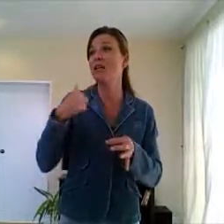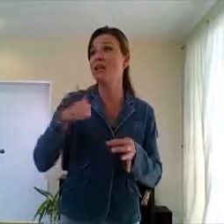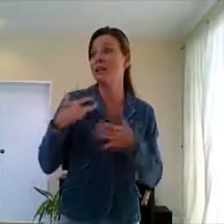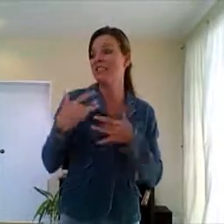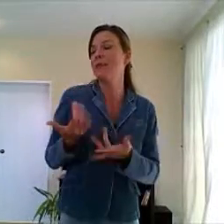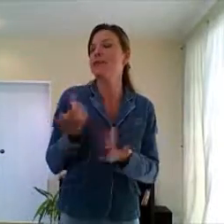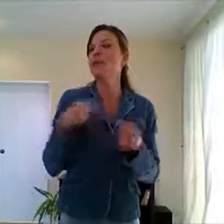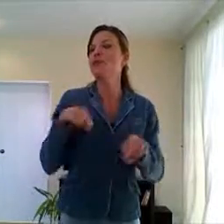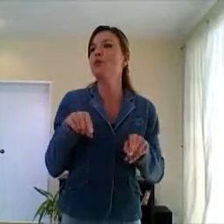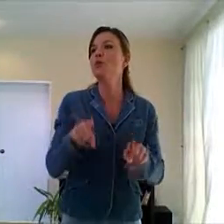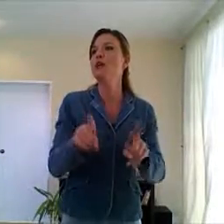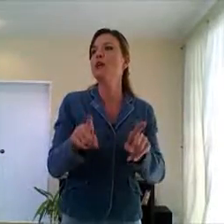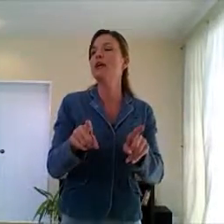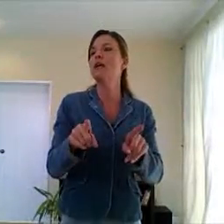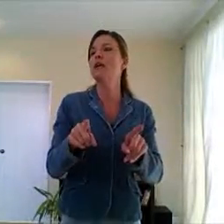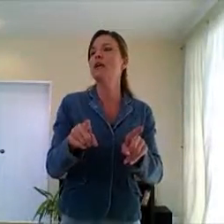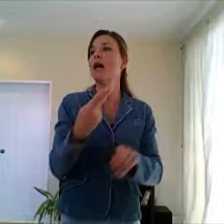what did your teachers do the day before the test?